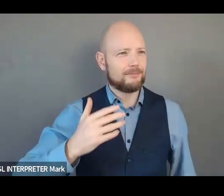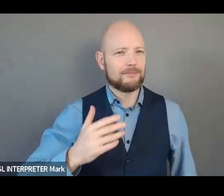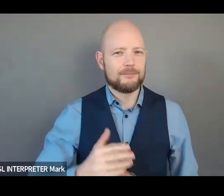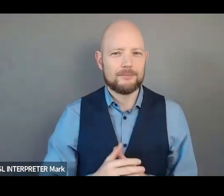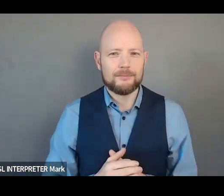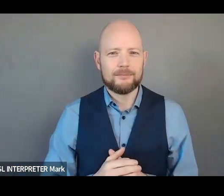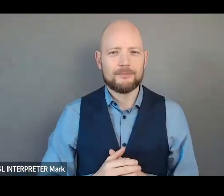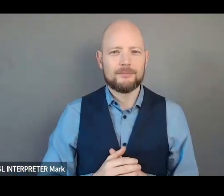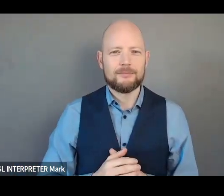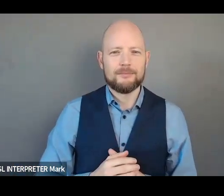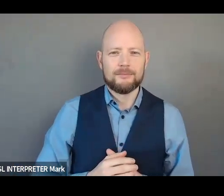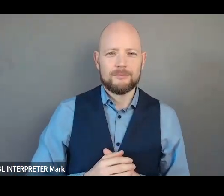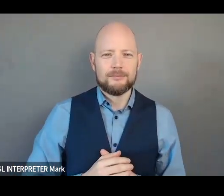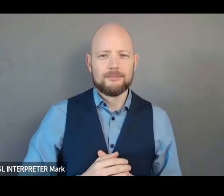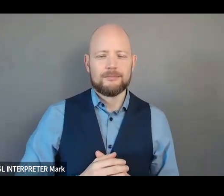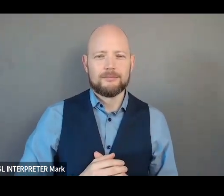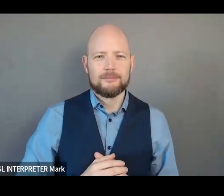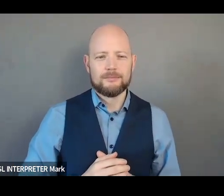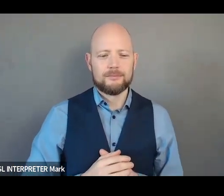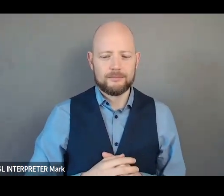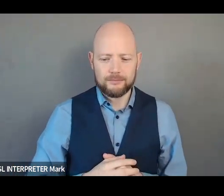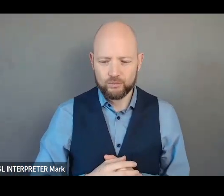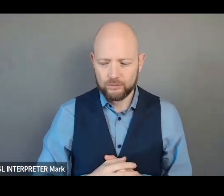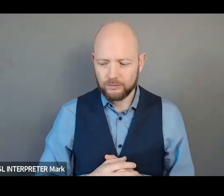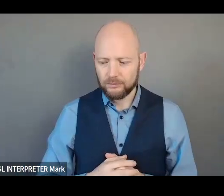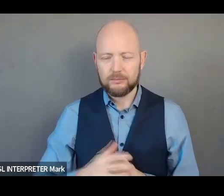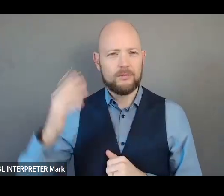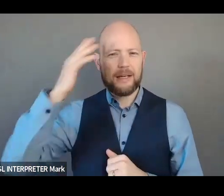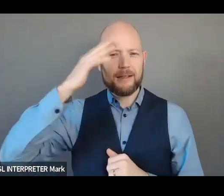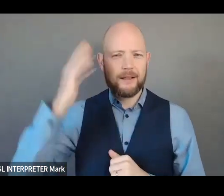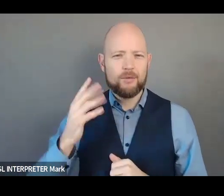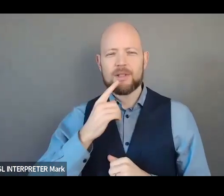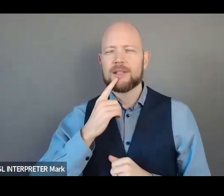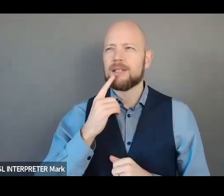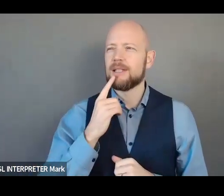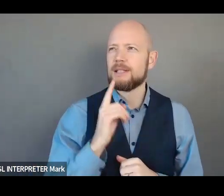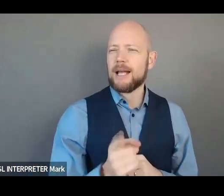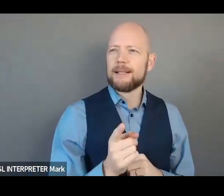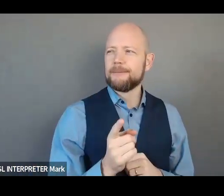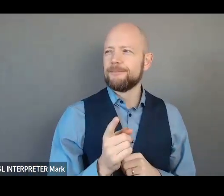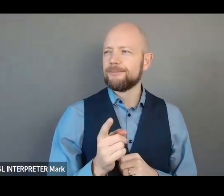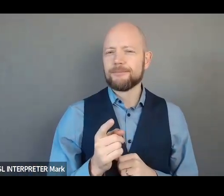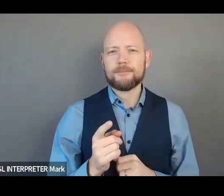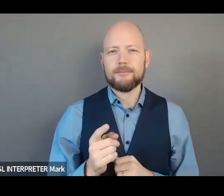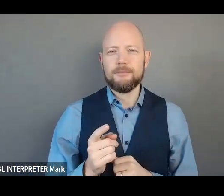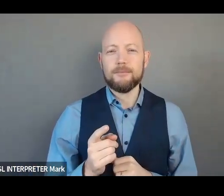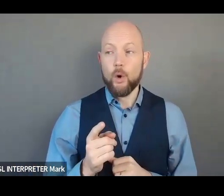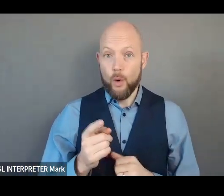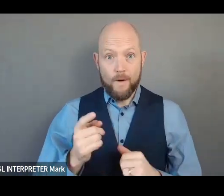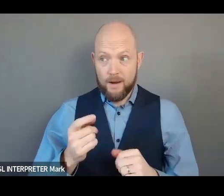wasn't Catherine's actual research that revealed that maybe it wasn't. Forgive me for that. Is that the cost of retrofitting